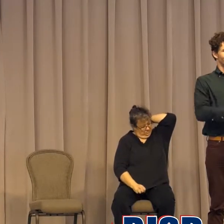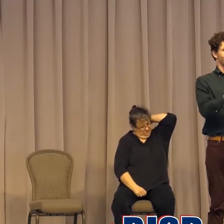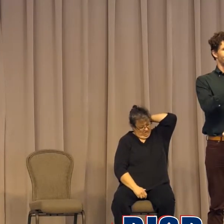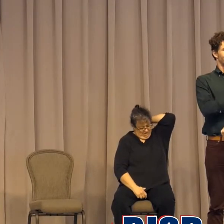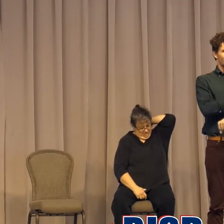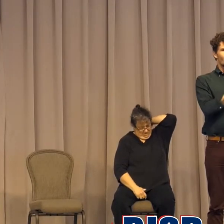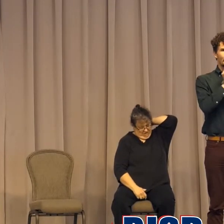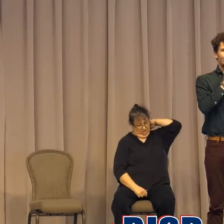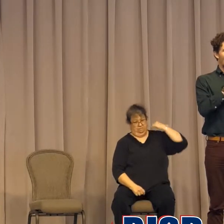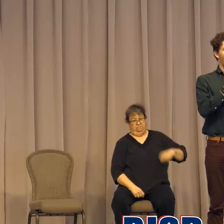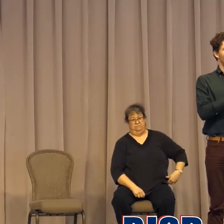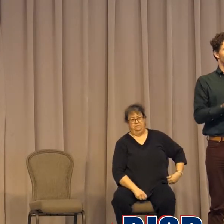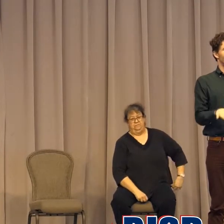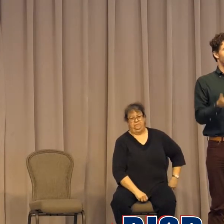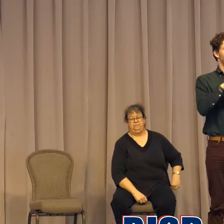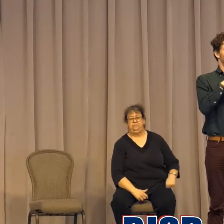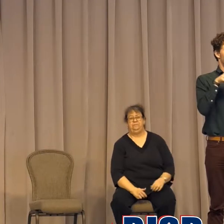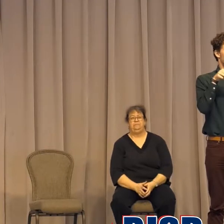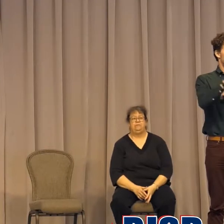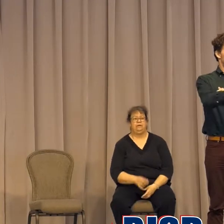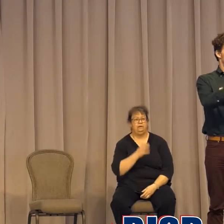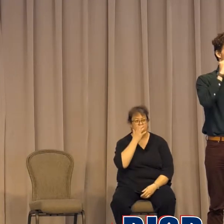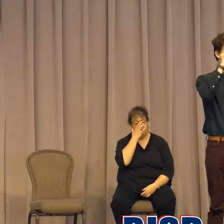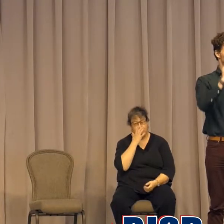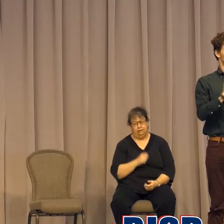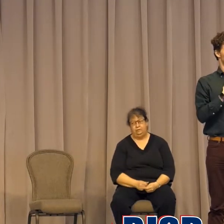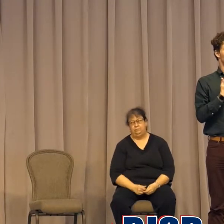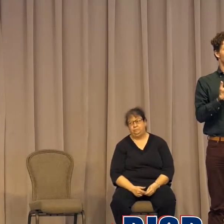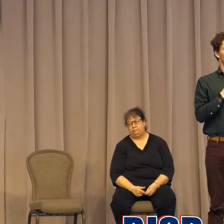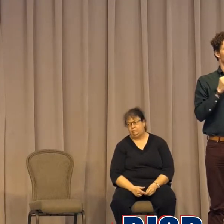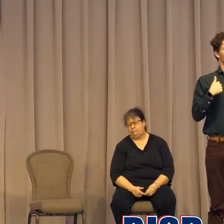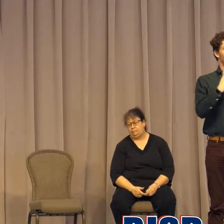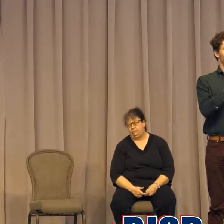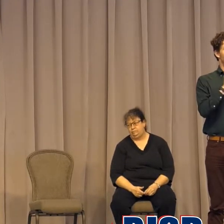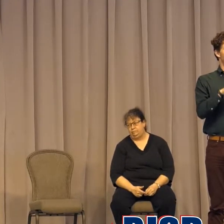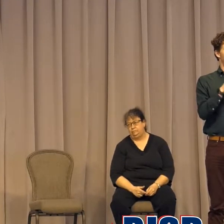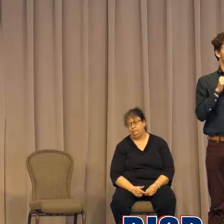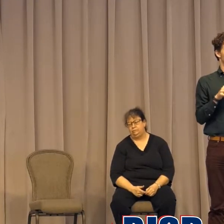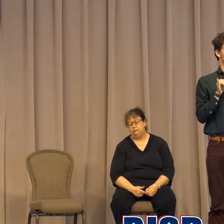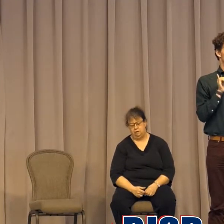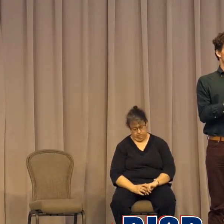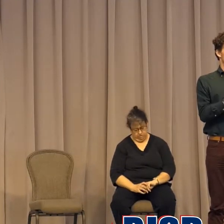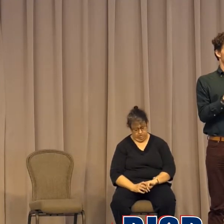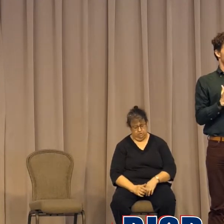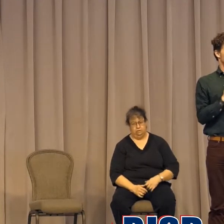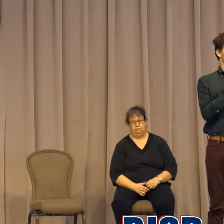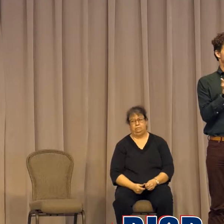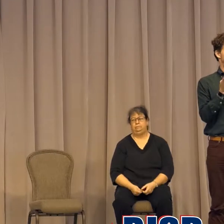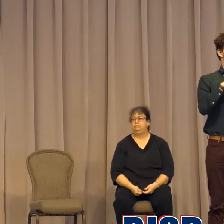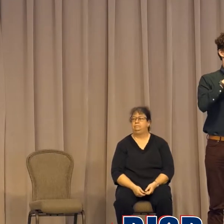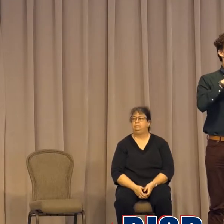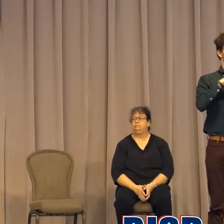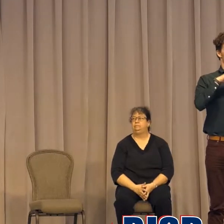increase compensation for our teachers to remain near the top in the state. This would have not